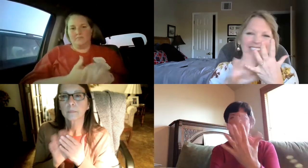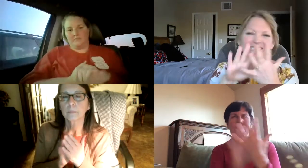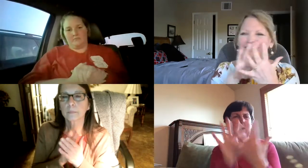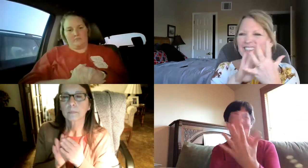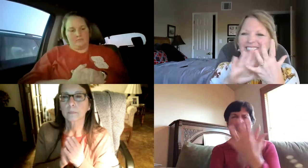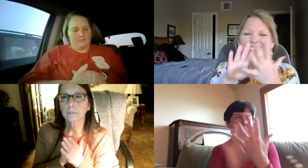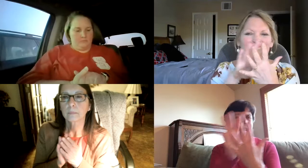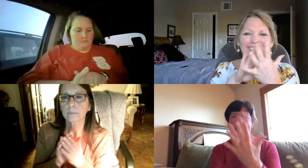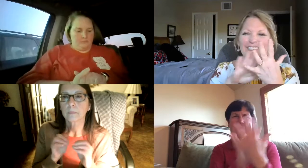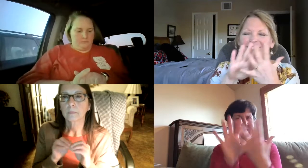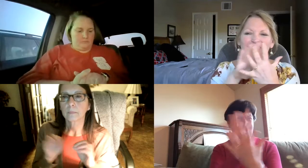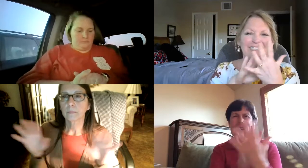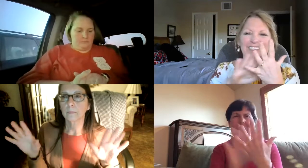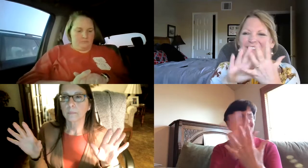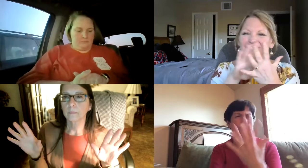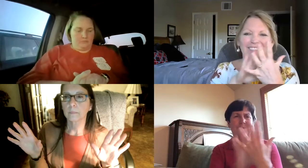I didn't really get that.